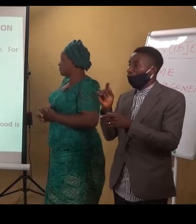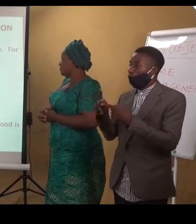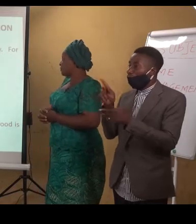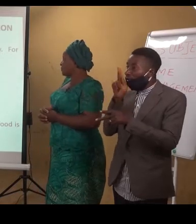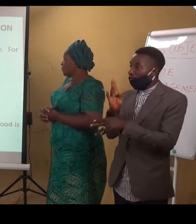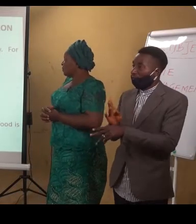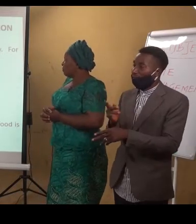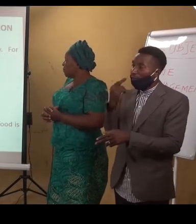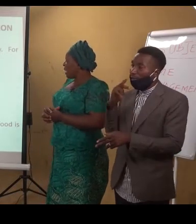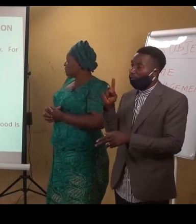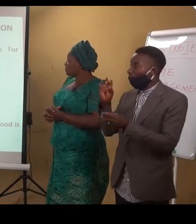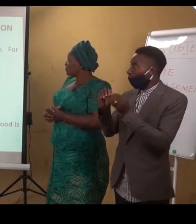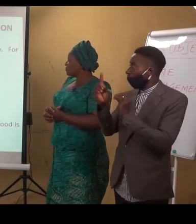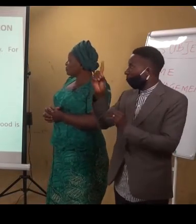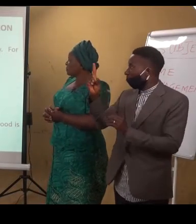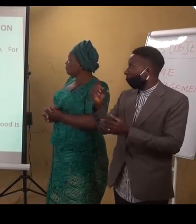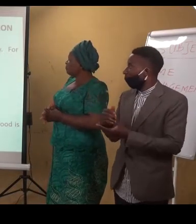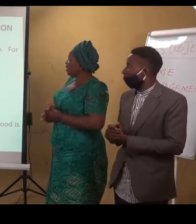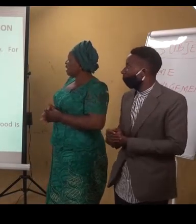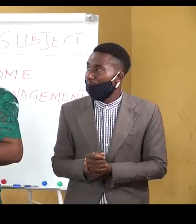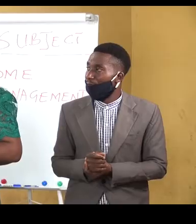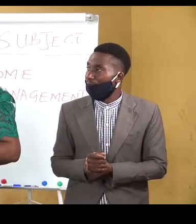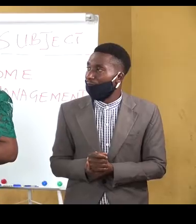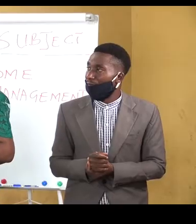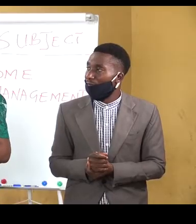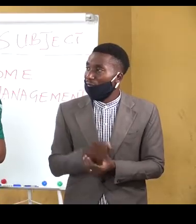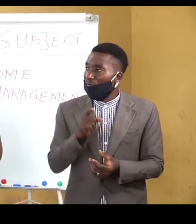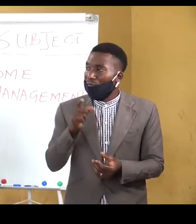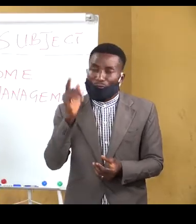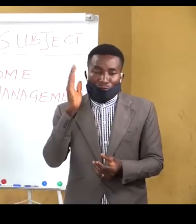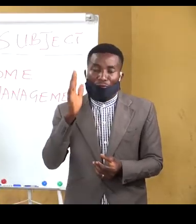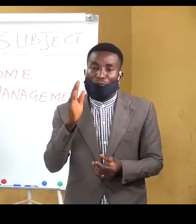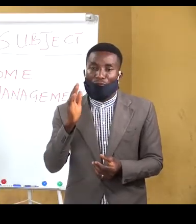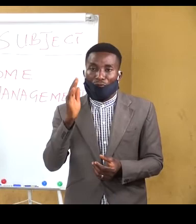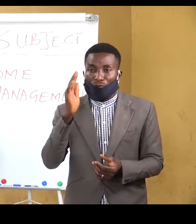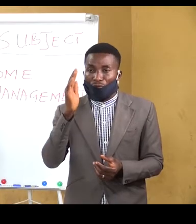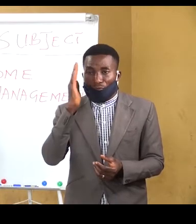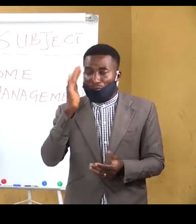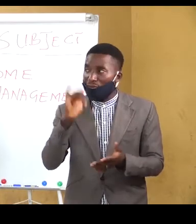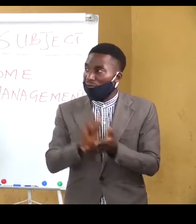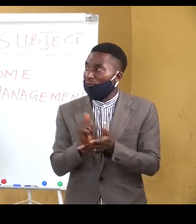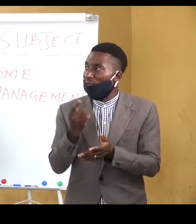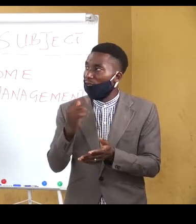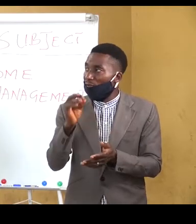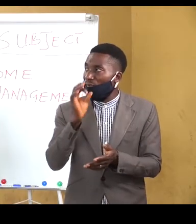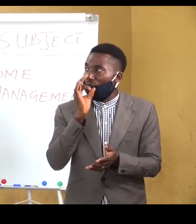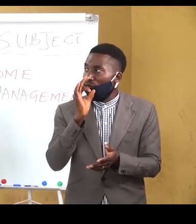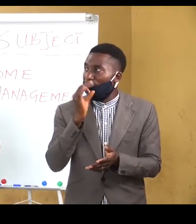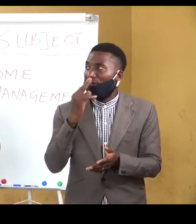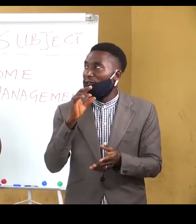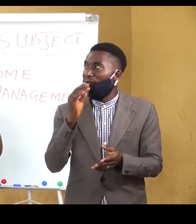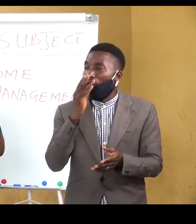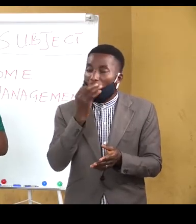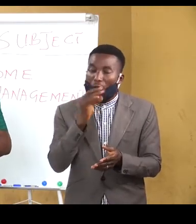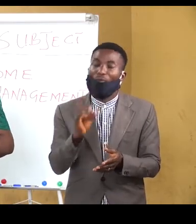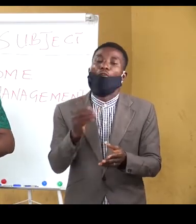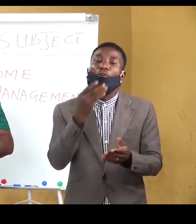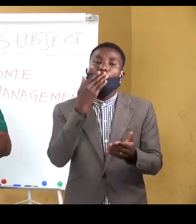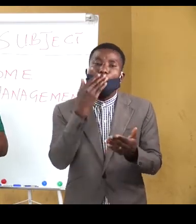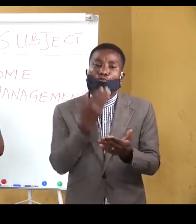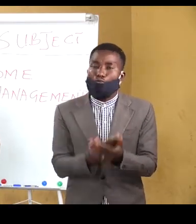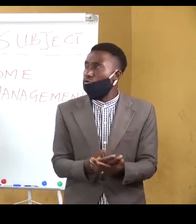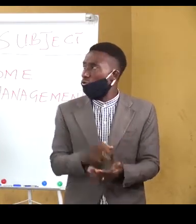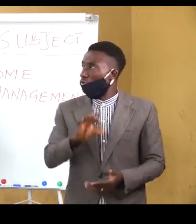preserved. Number one, ensure that the food are of good quality. For example, wholesomeness of the